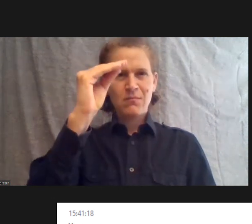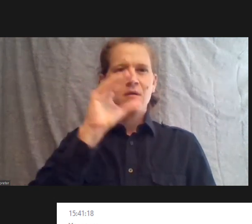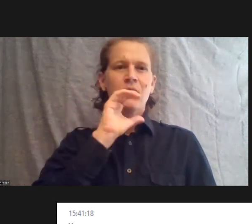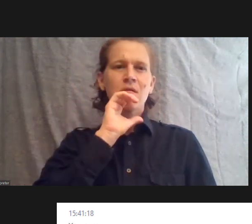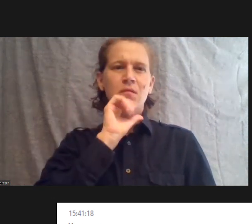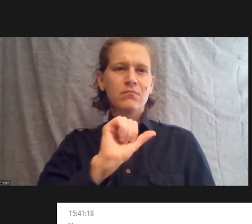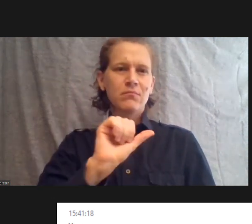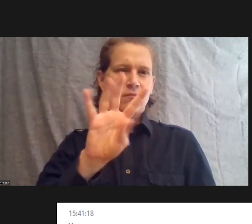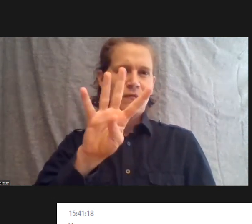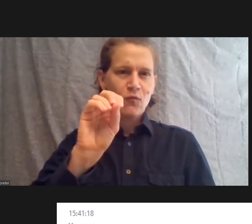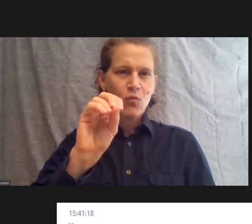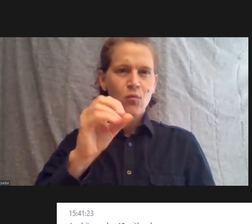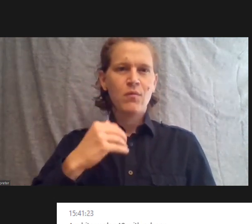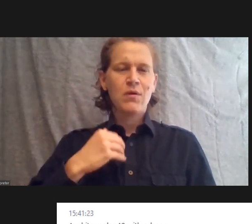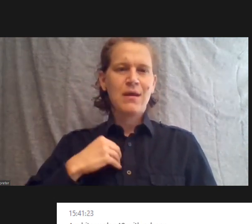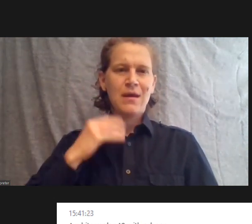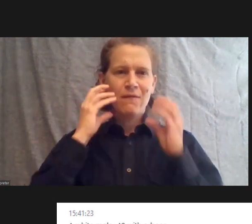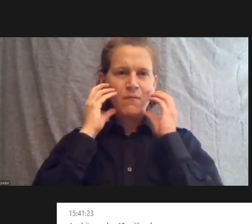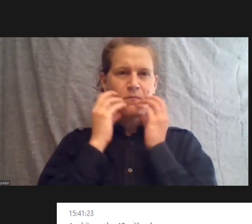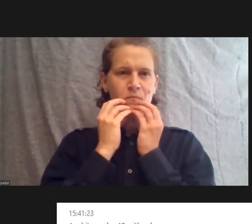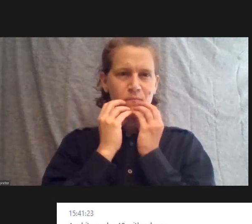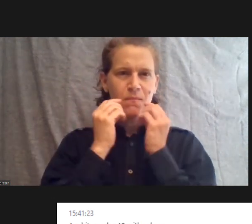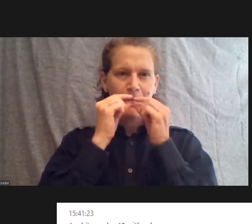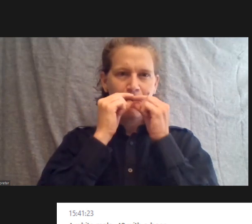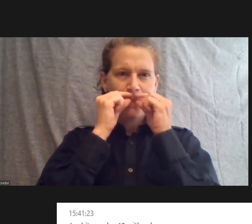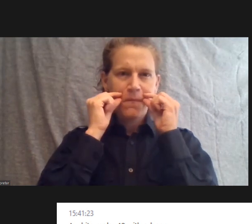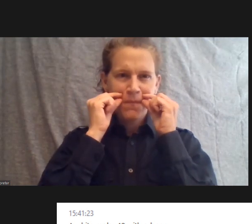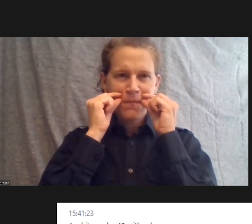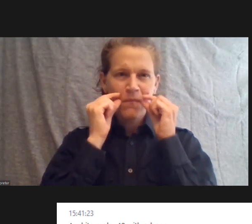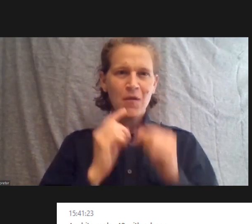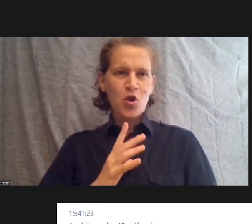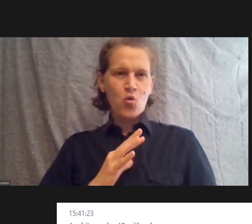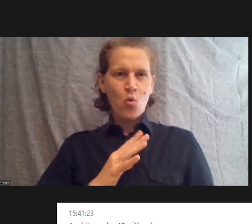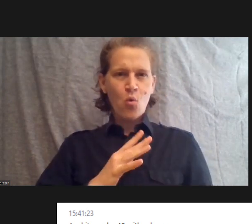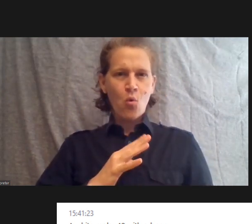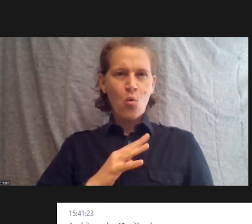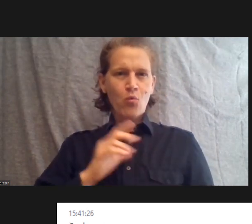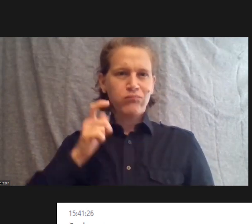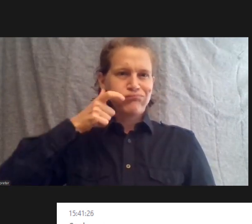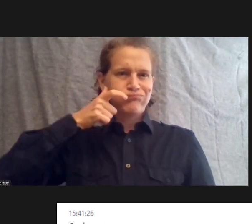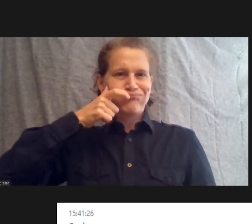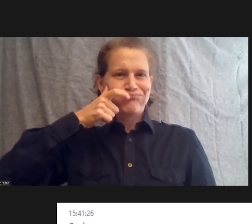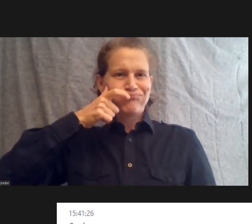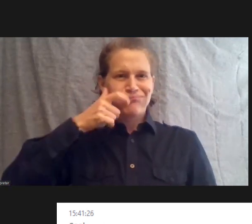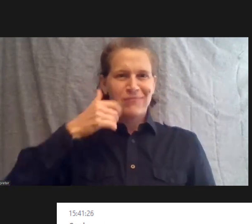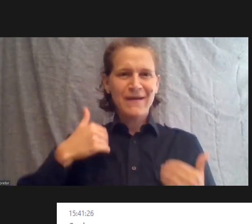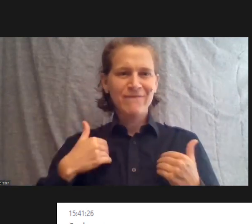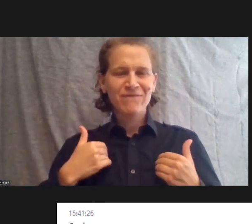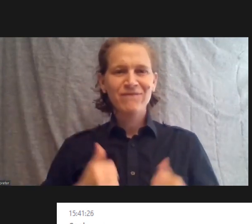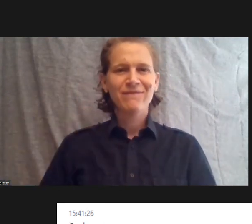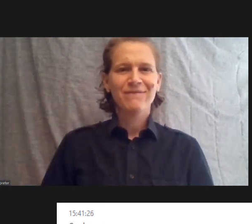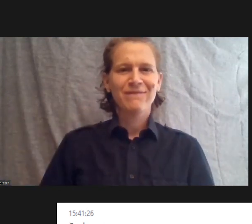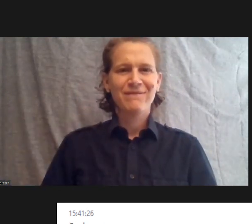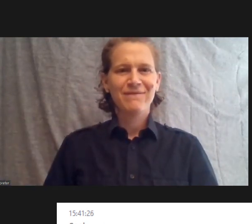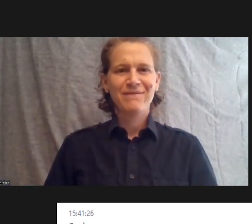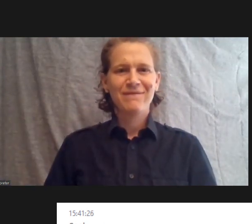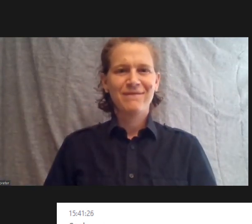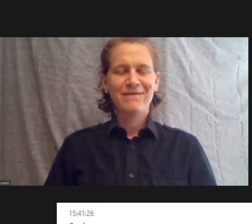beard and a cool headset, and I am